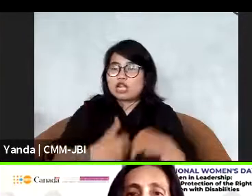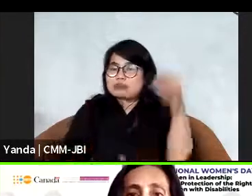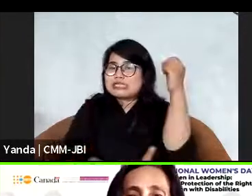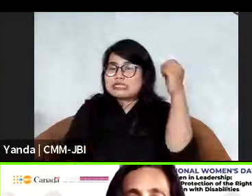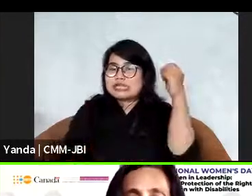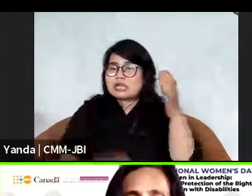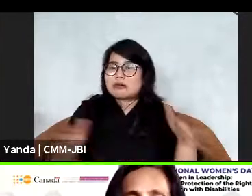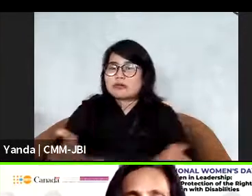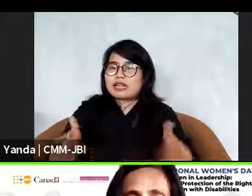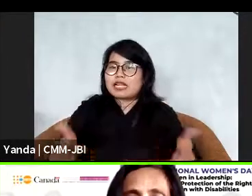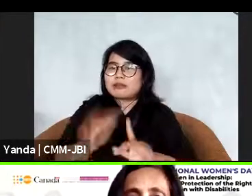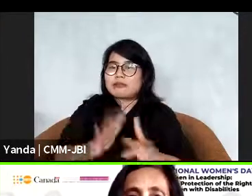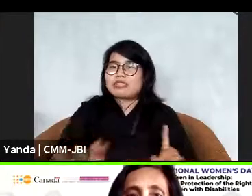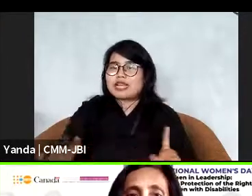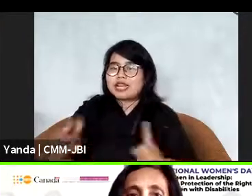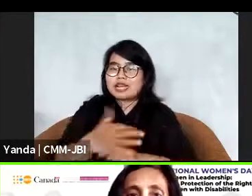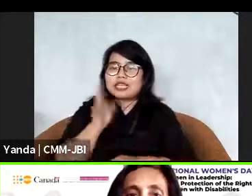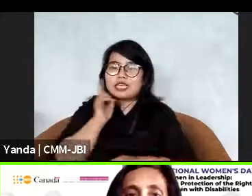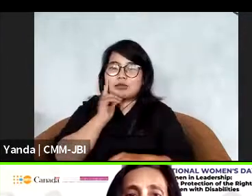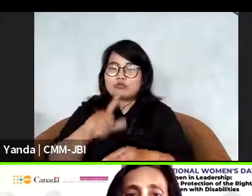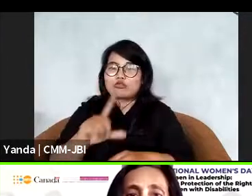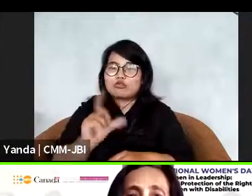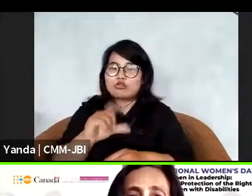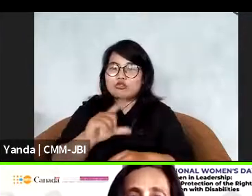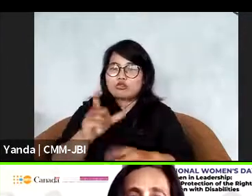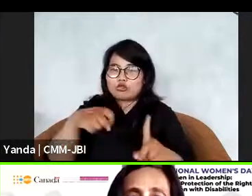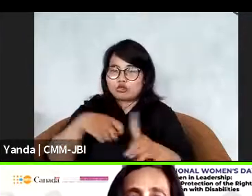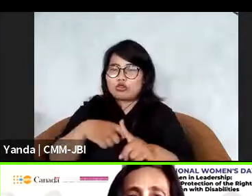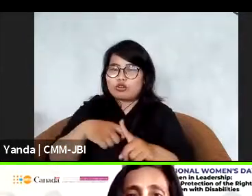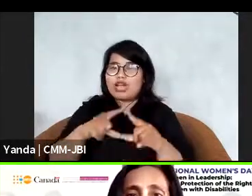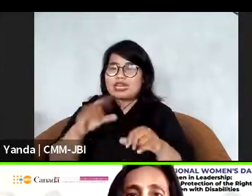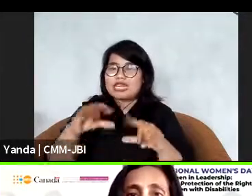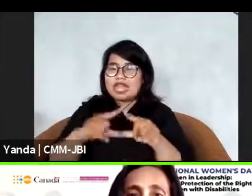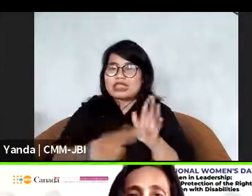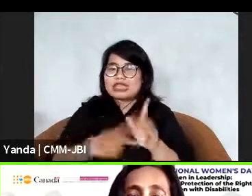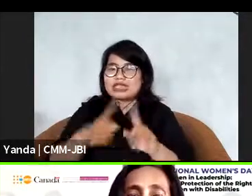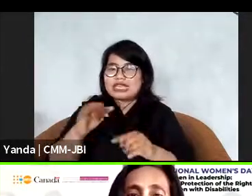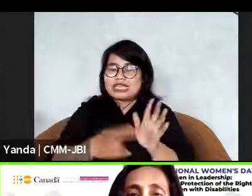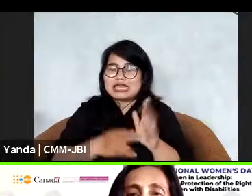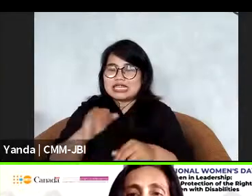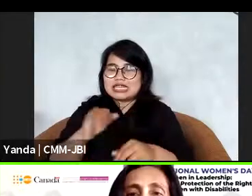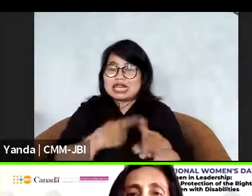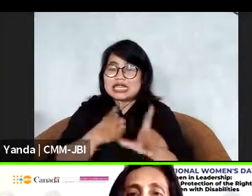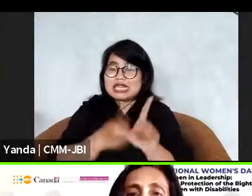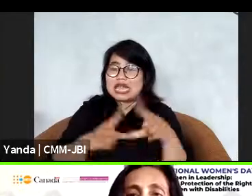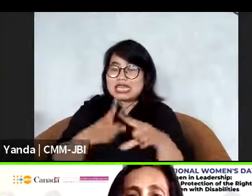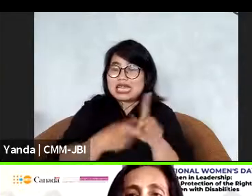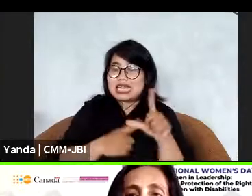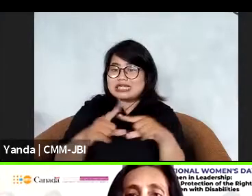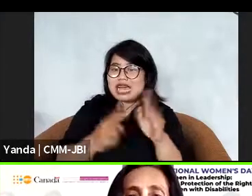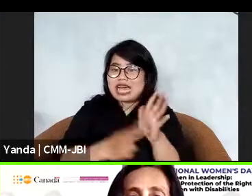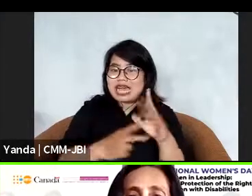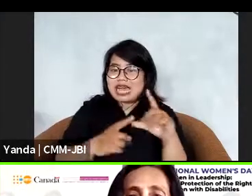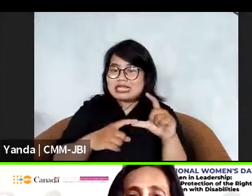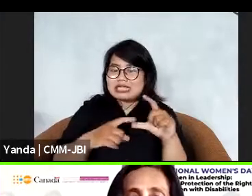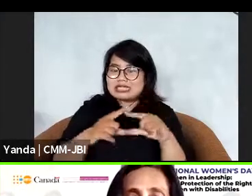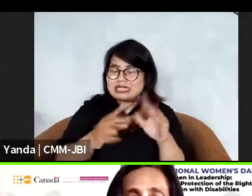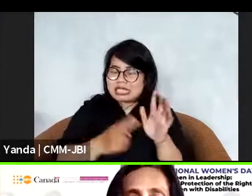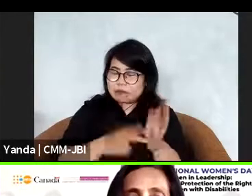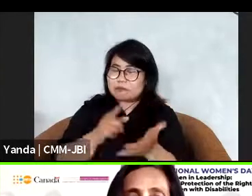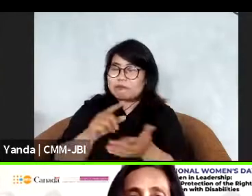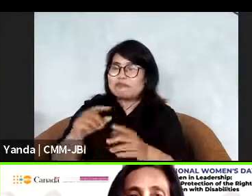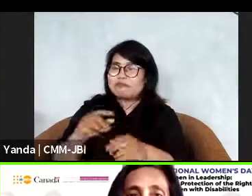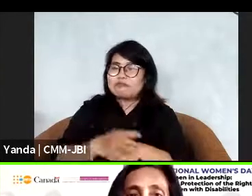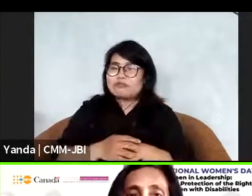of PPD eyes Ibu Nabila Mei swista of vedic shakhrukh